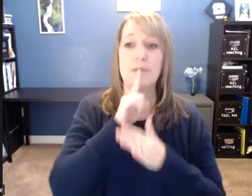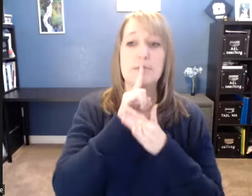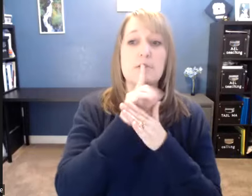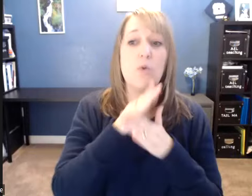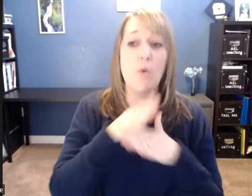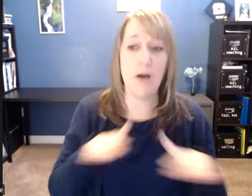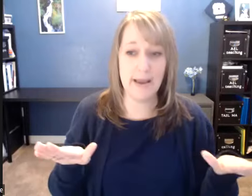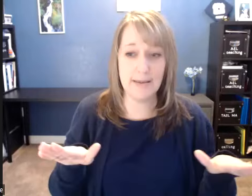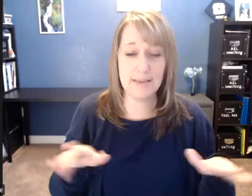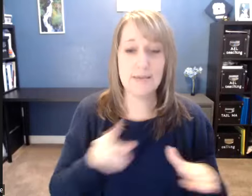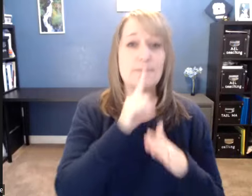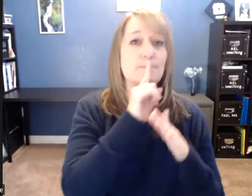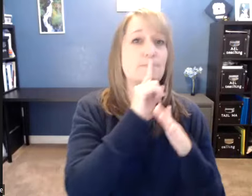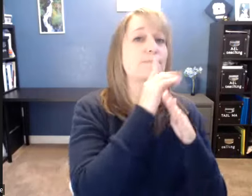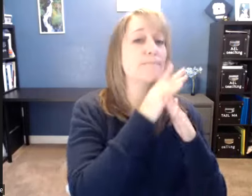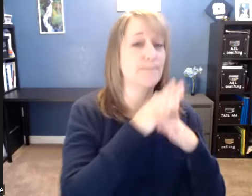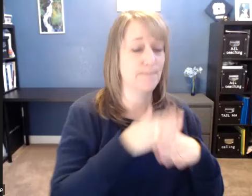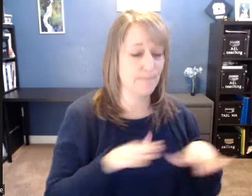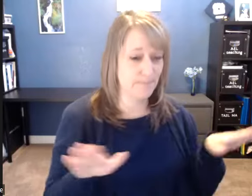shapes, quiet.